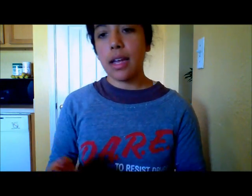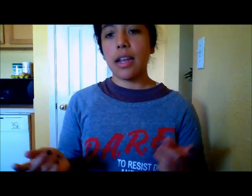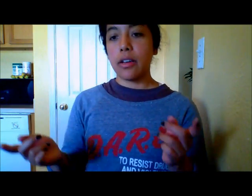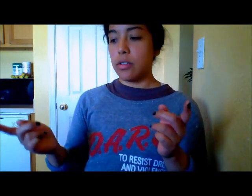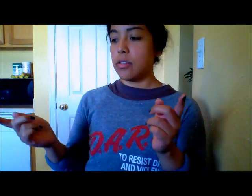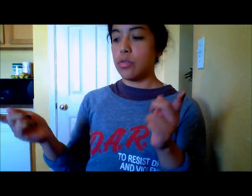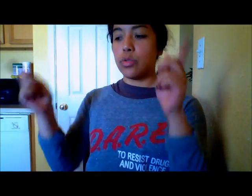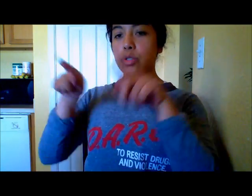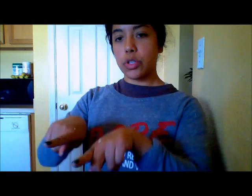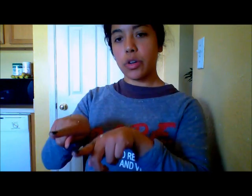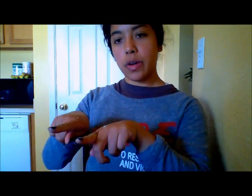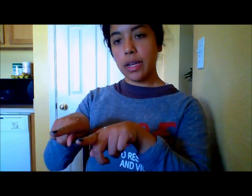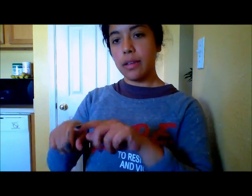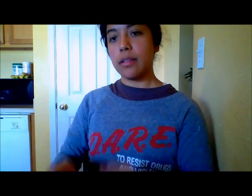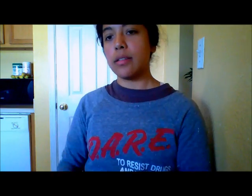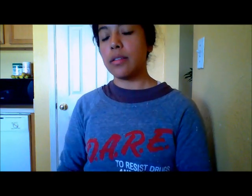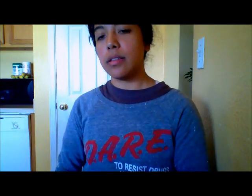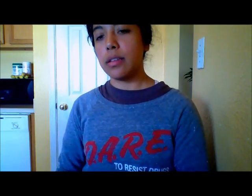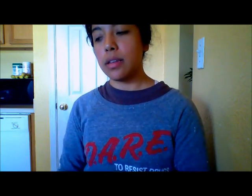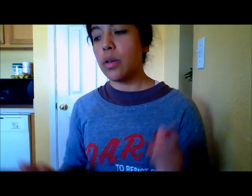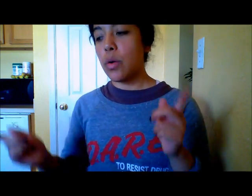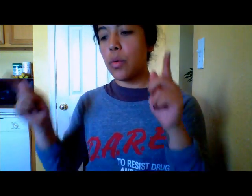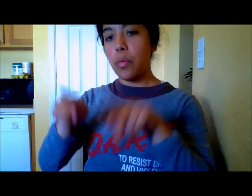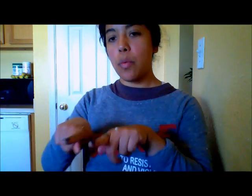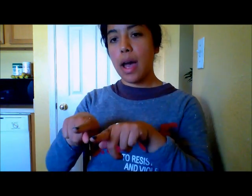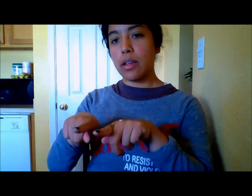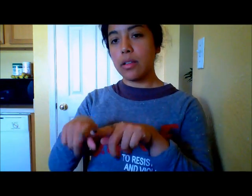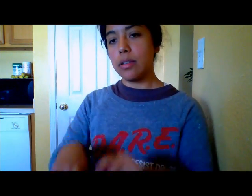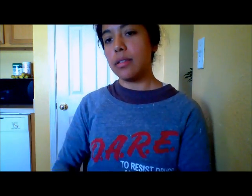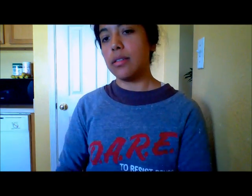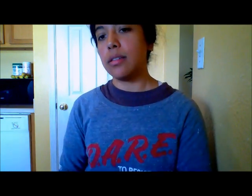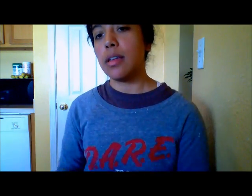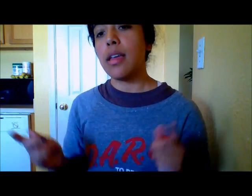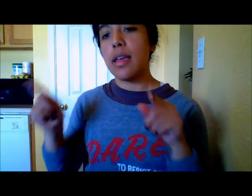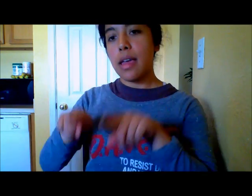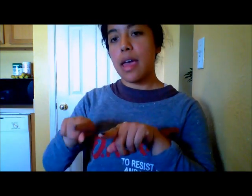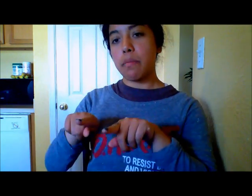Now, during, while, happen.